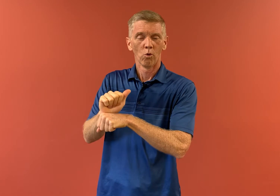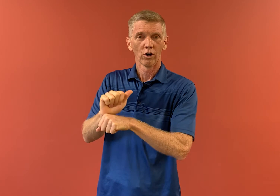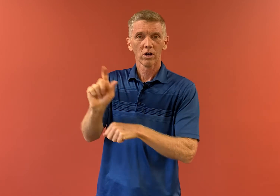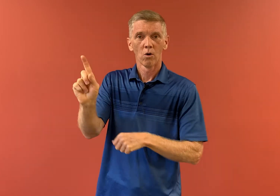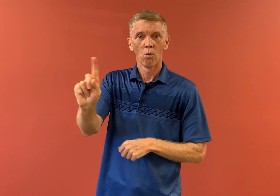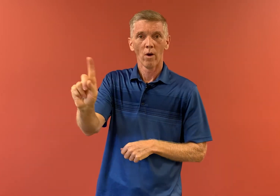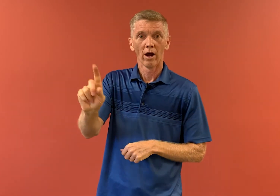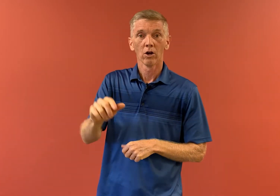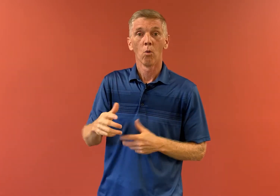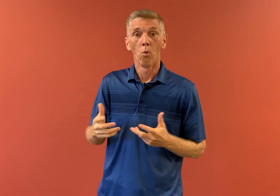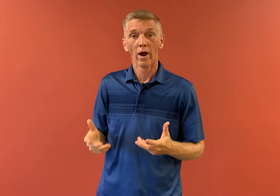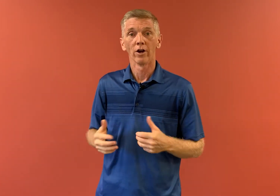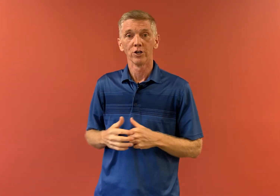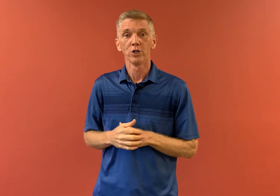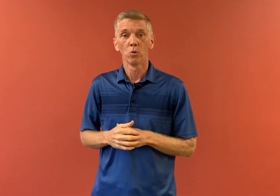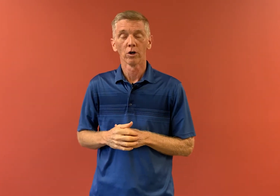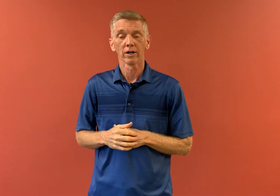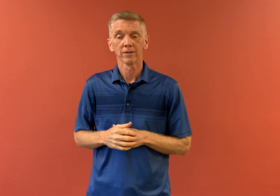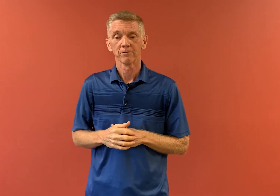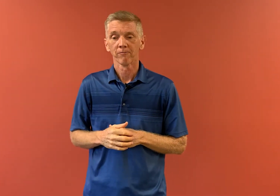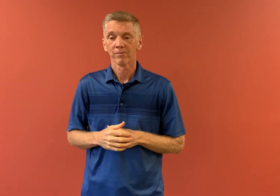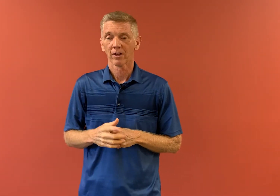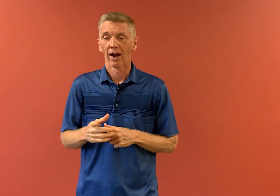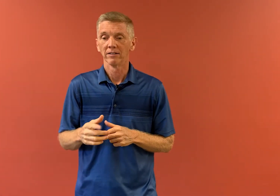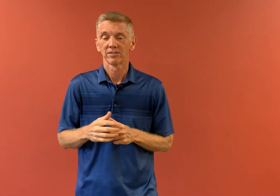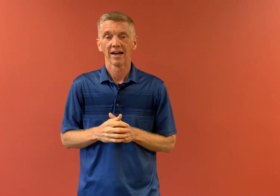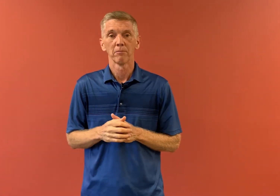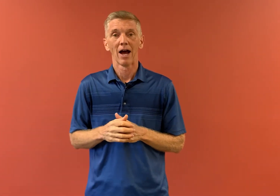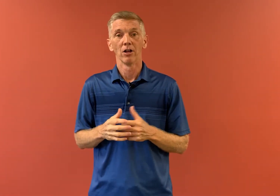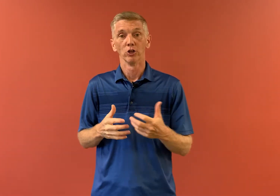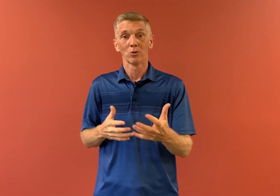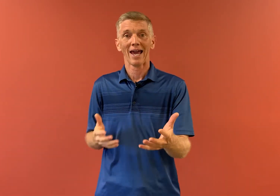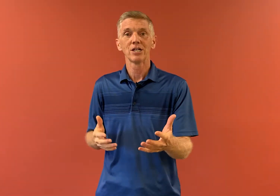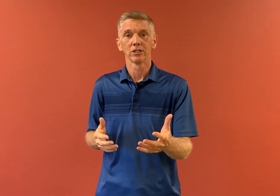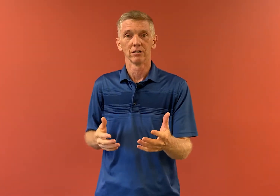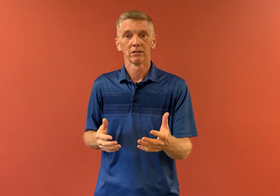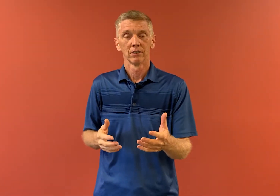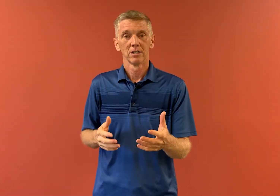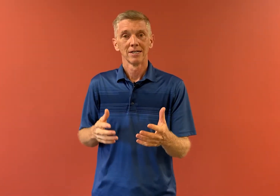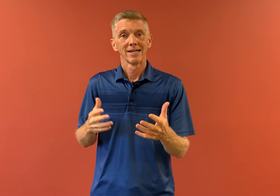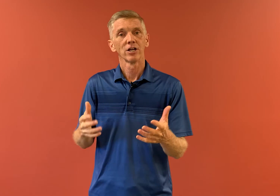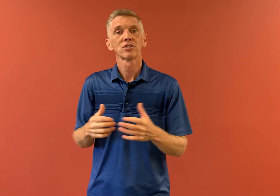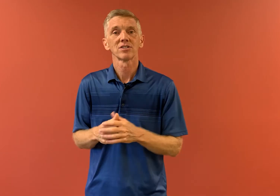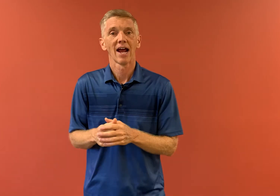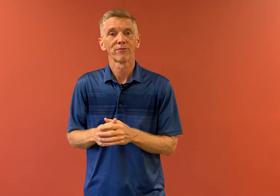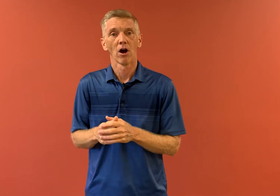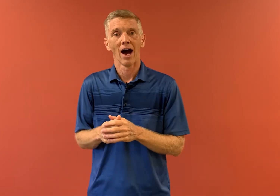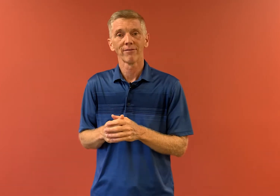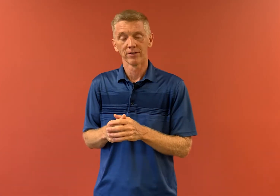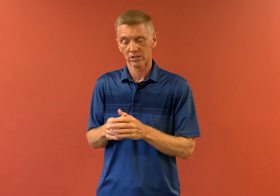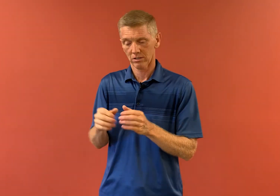work, where do you work? All right, let's talk about location. Here's the sign for office.